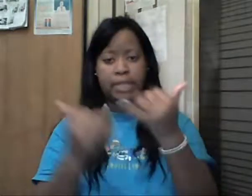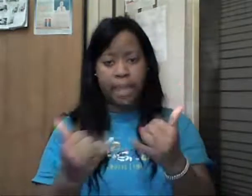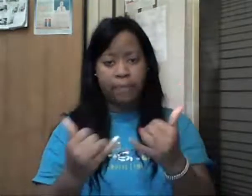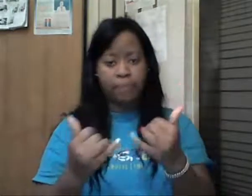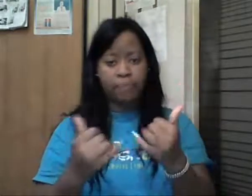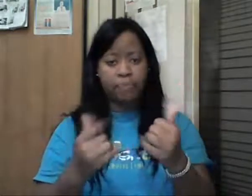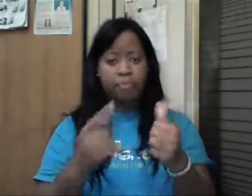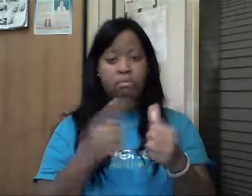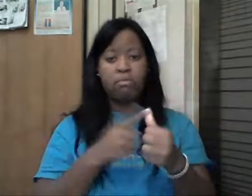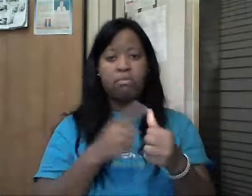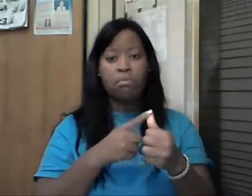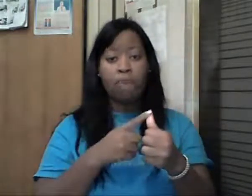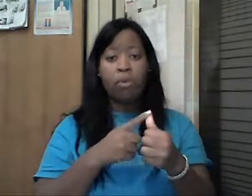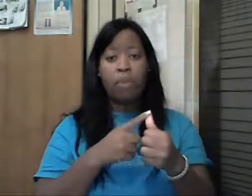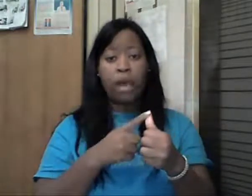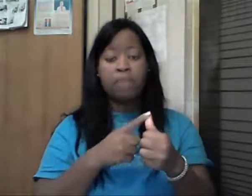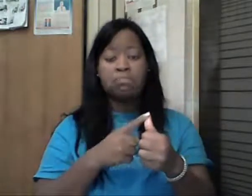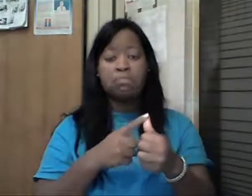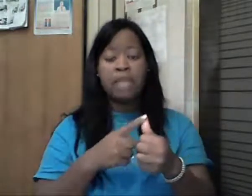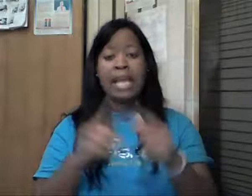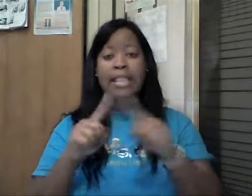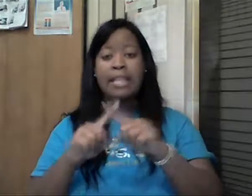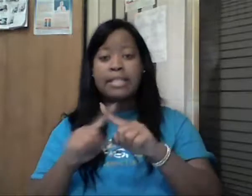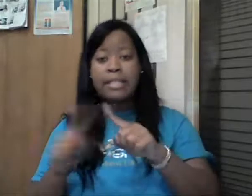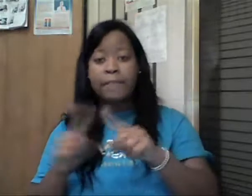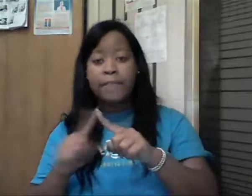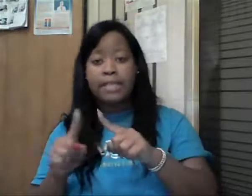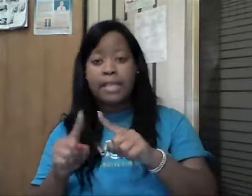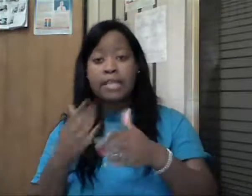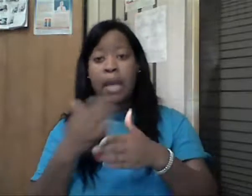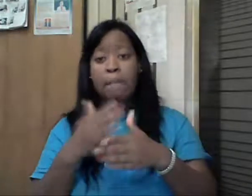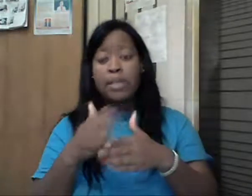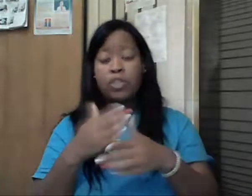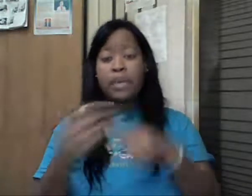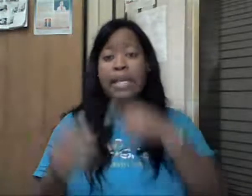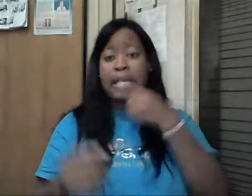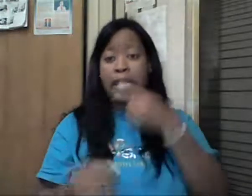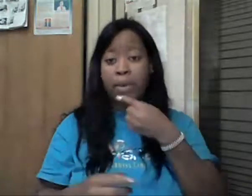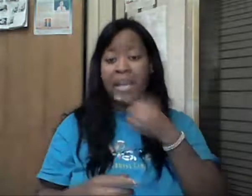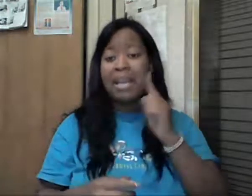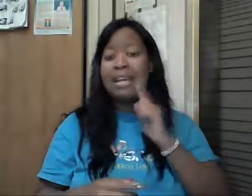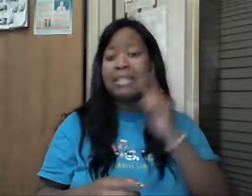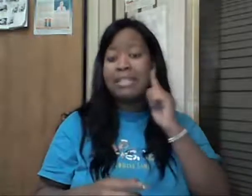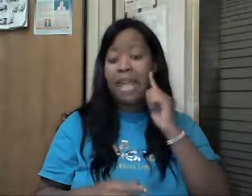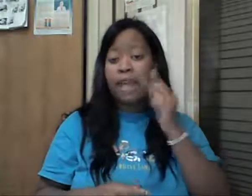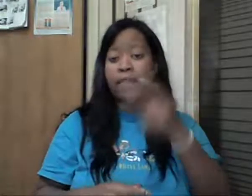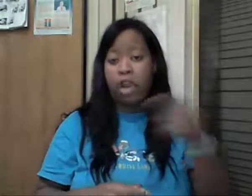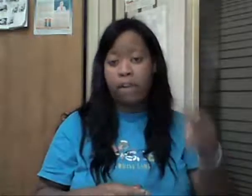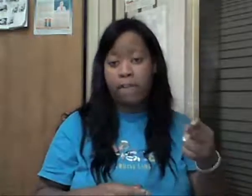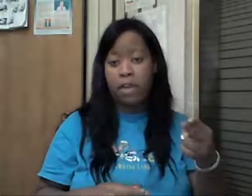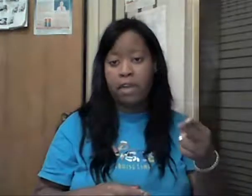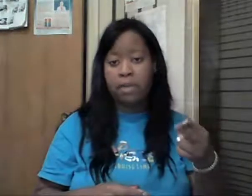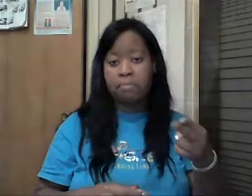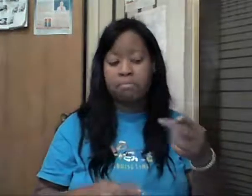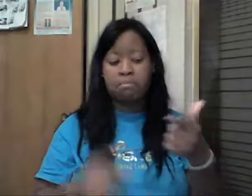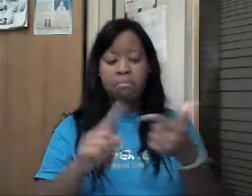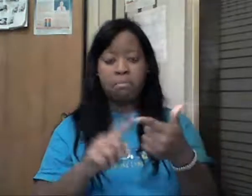today. Number 1, the differences between hearing, deaf, and hard of hearing.